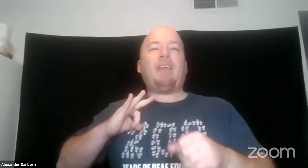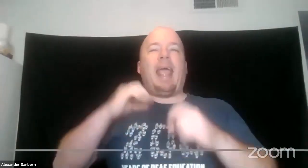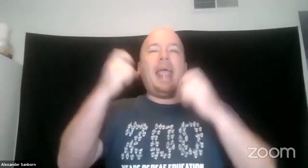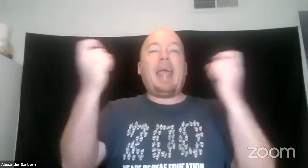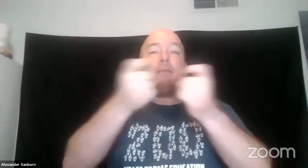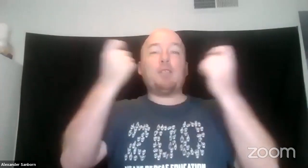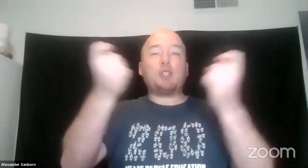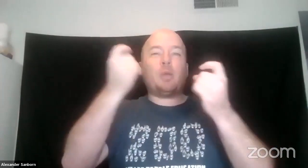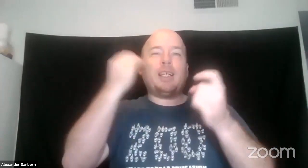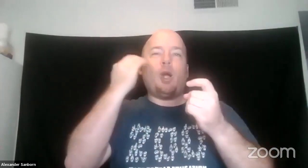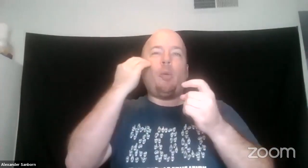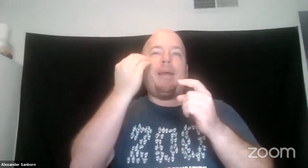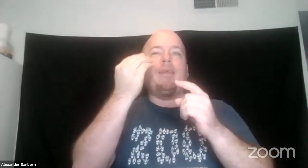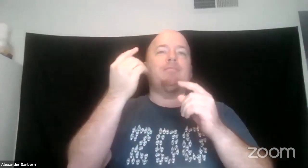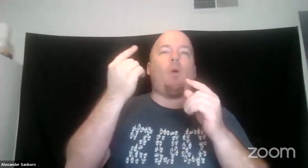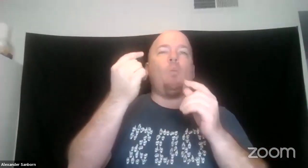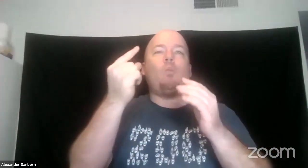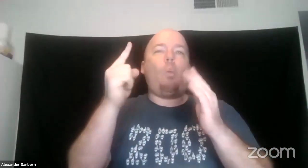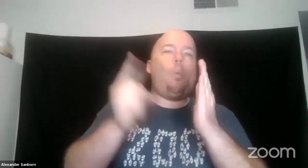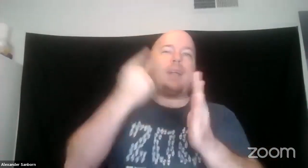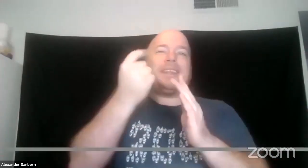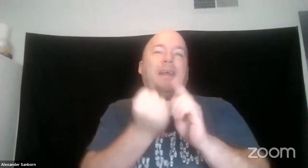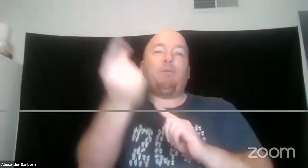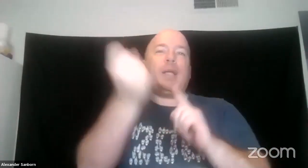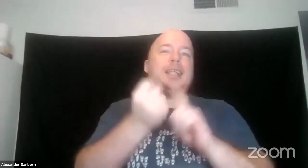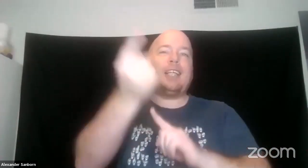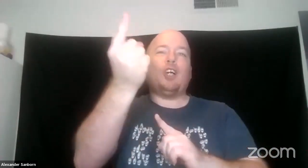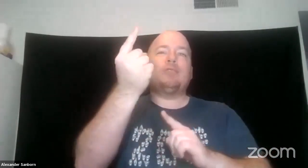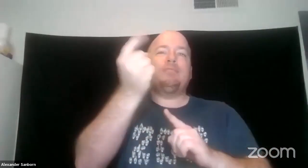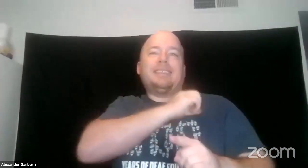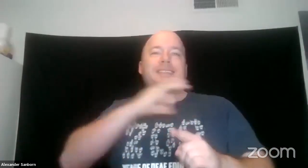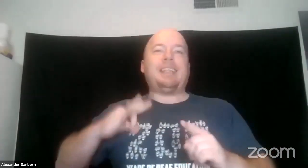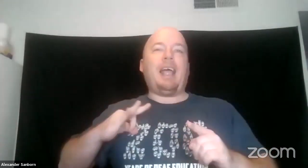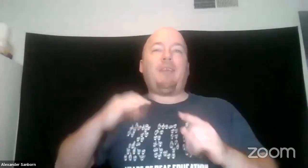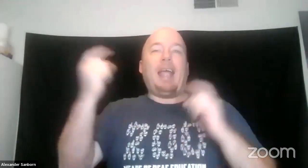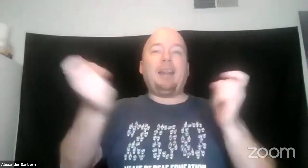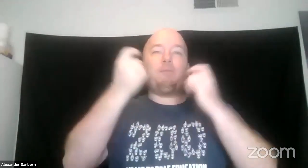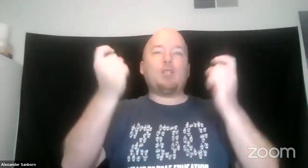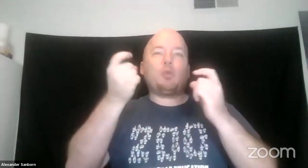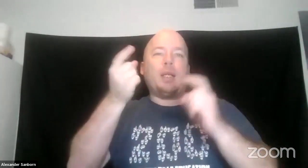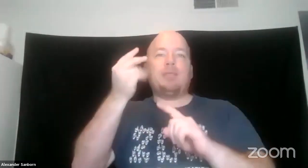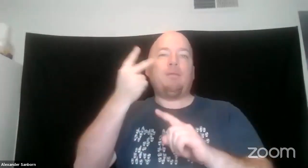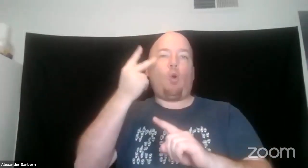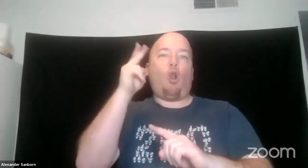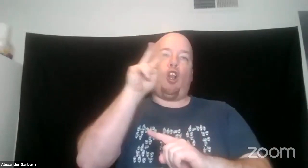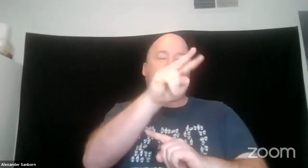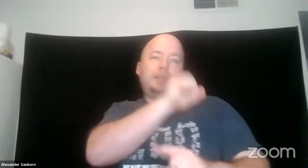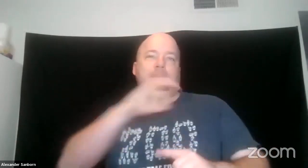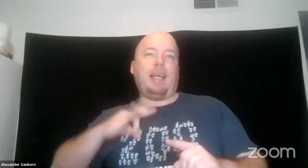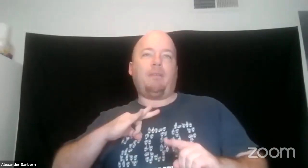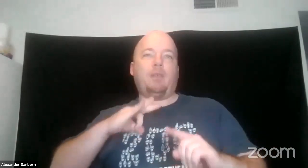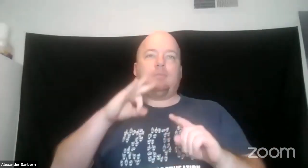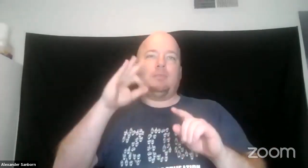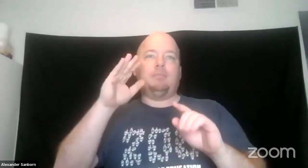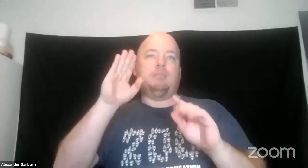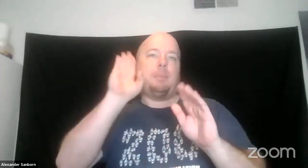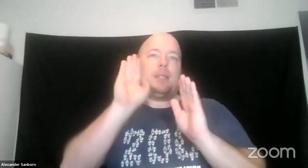name for safety reasons. We have staff anniversaries annually.